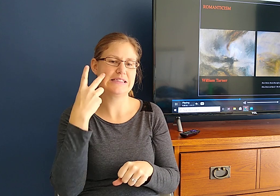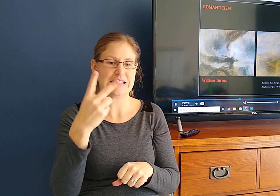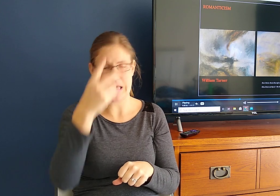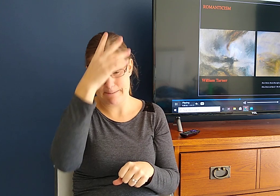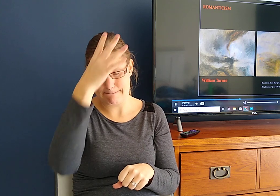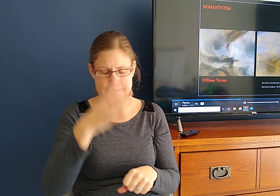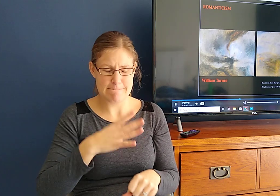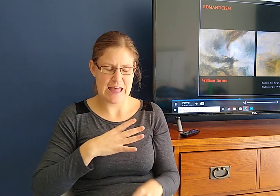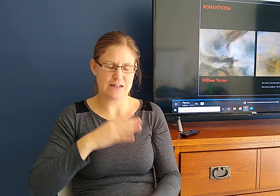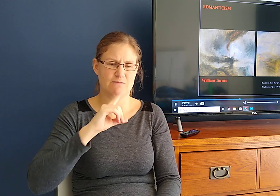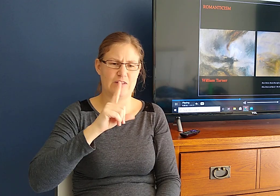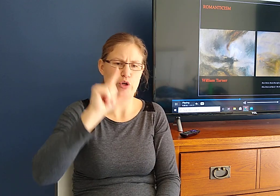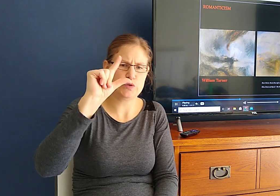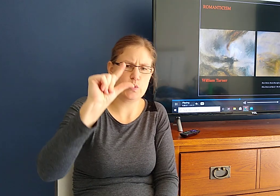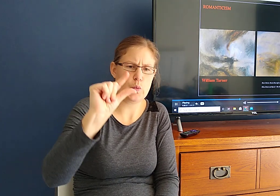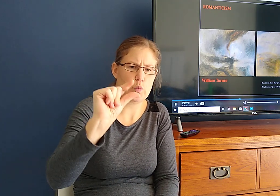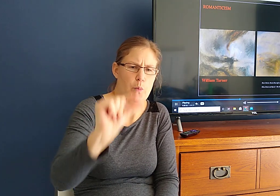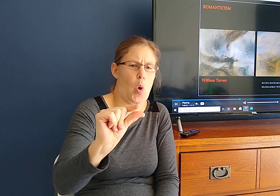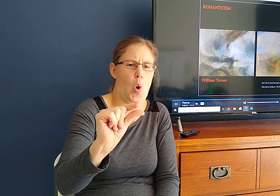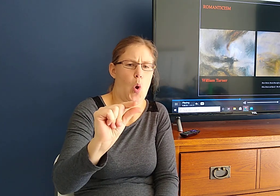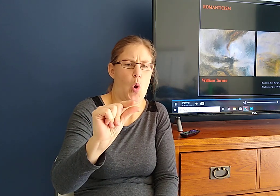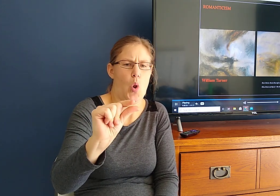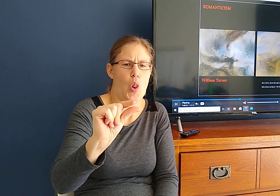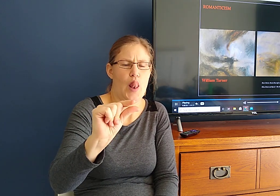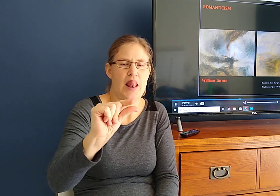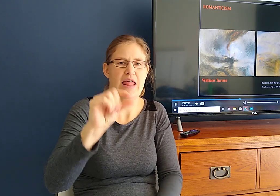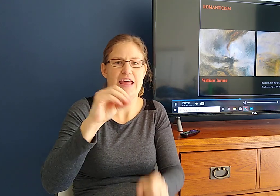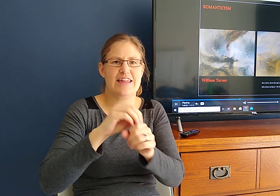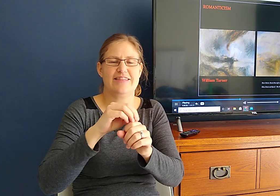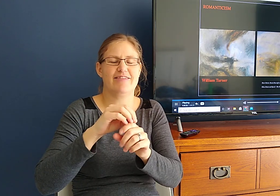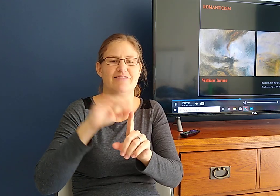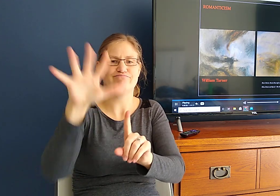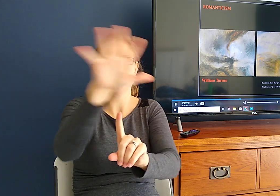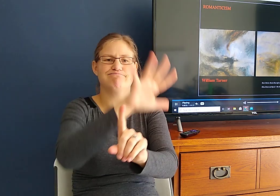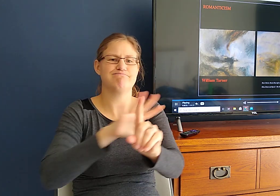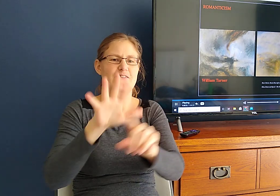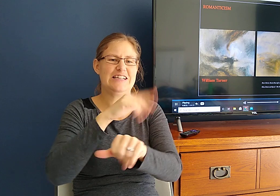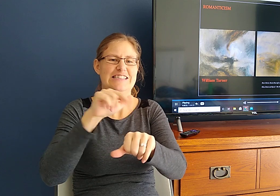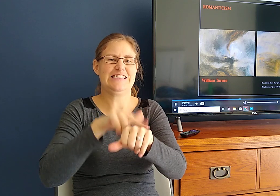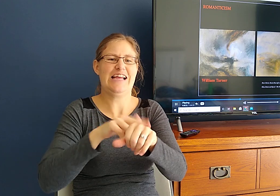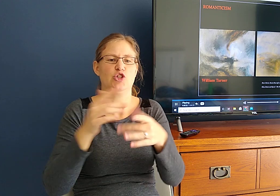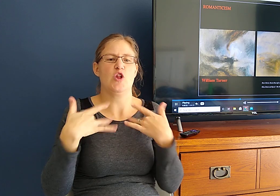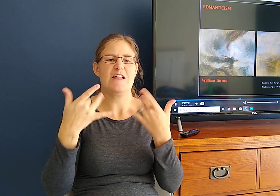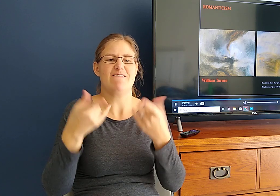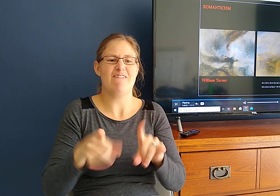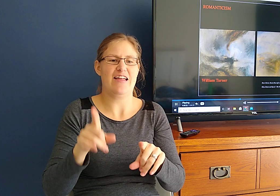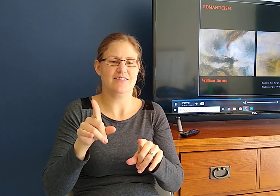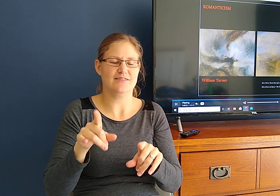small in the scheme of all this natural event that's taking place around it.